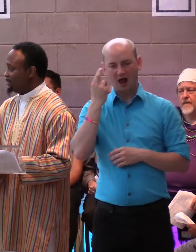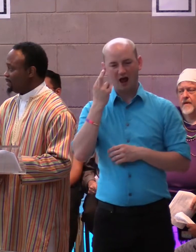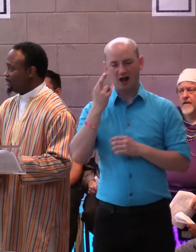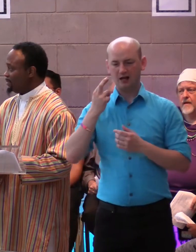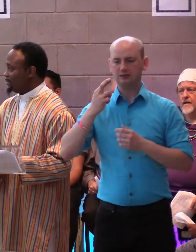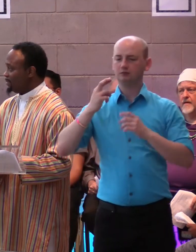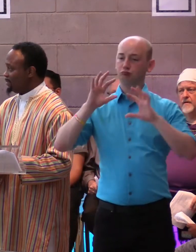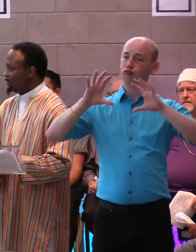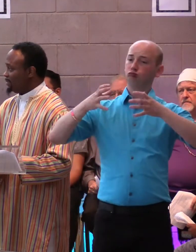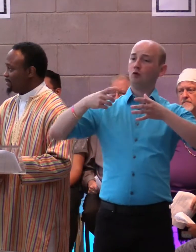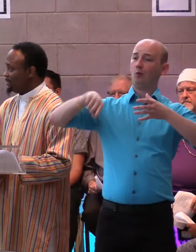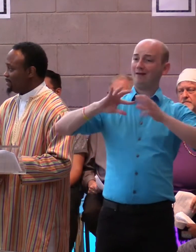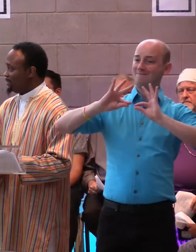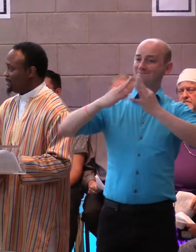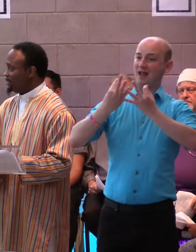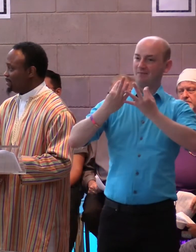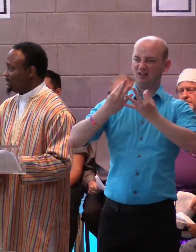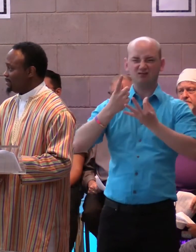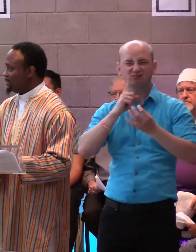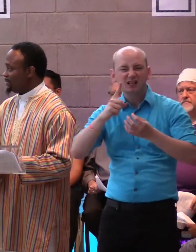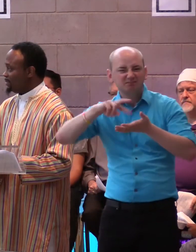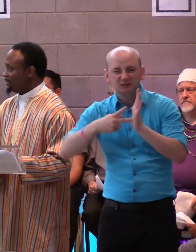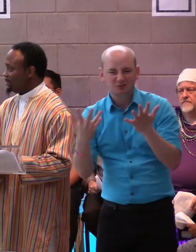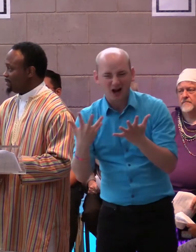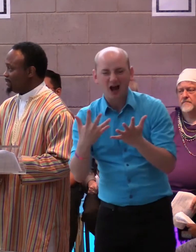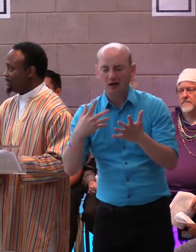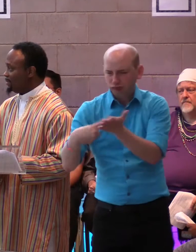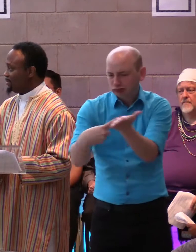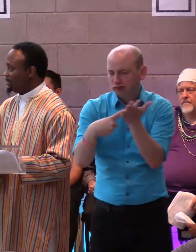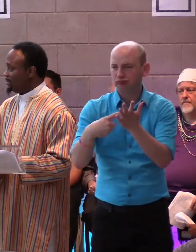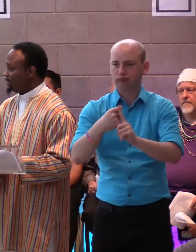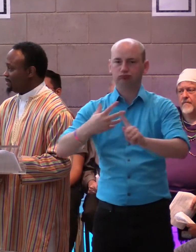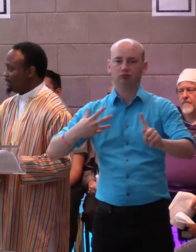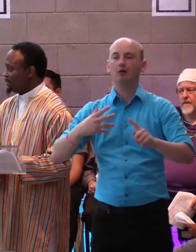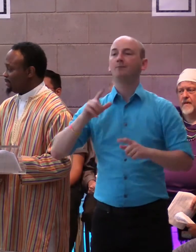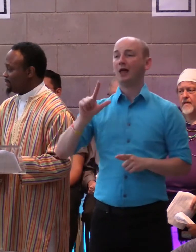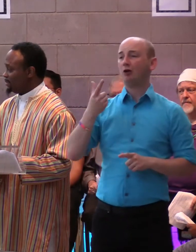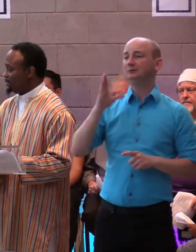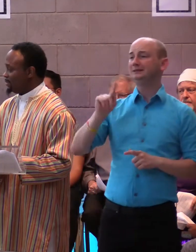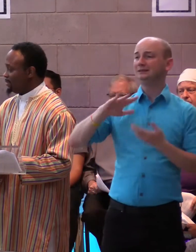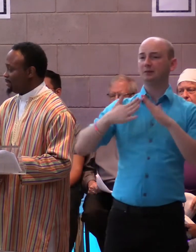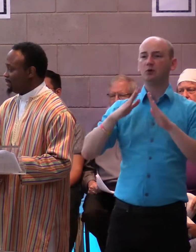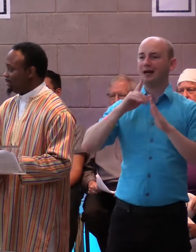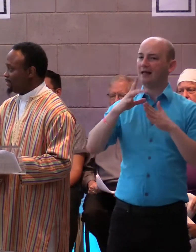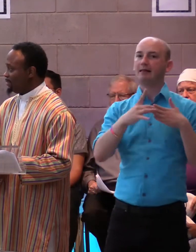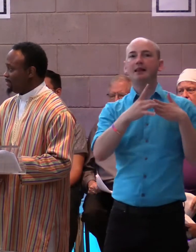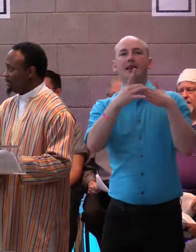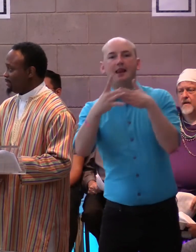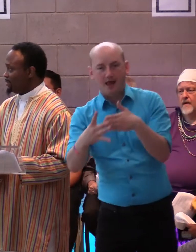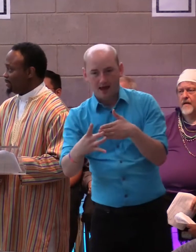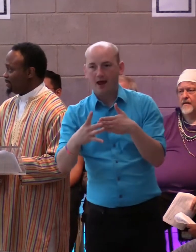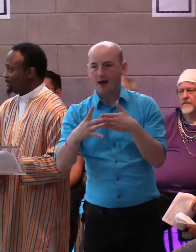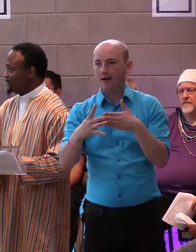that is one thing that we understand. The LGBT community has been at the forefront of bringing people together. I